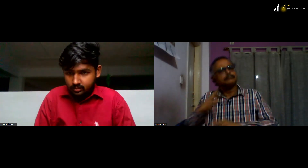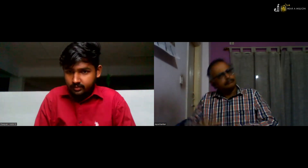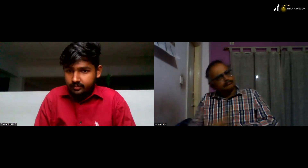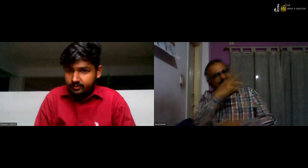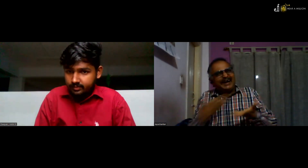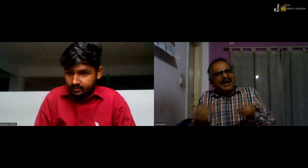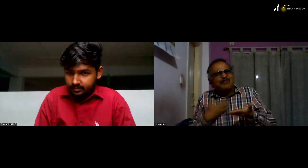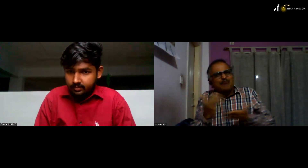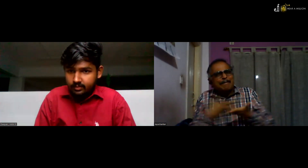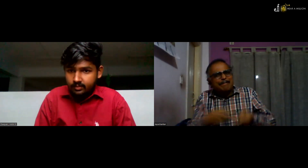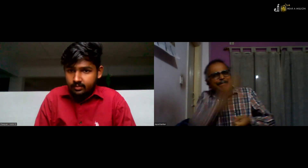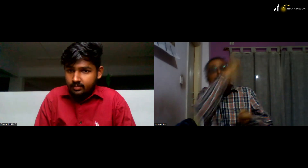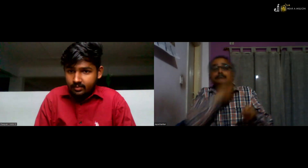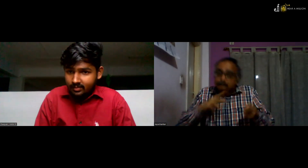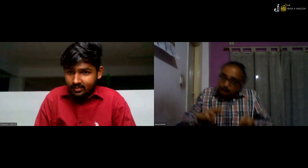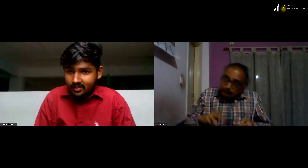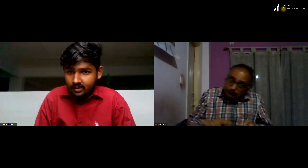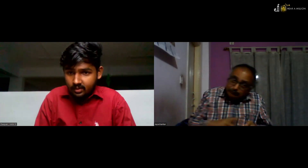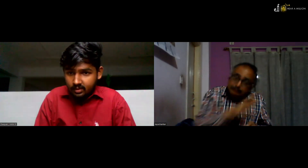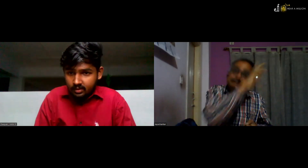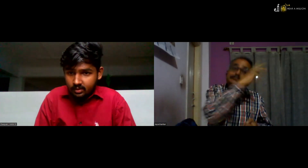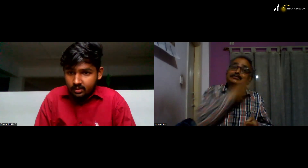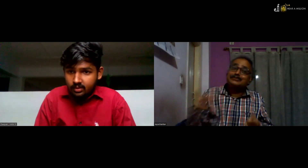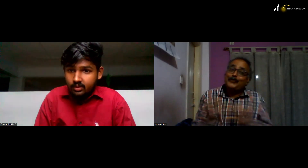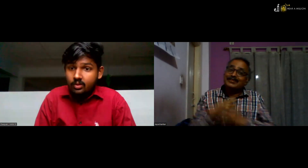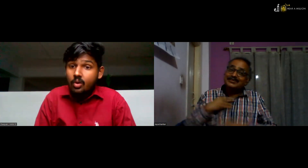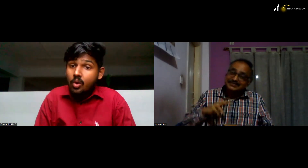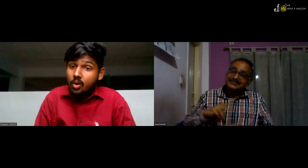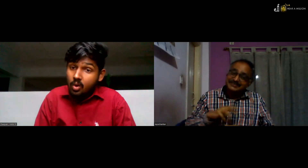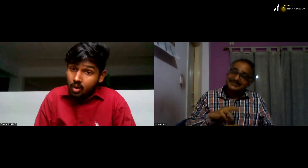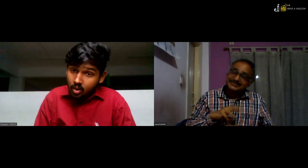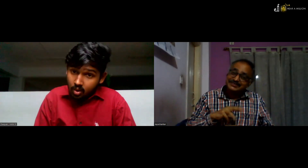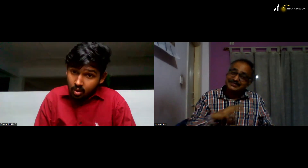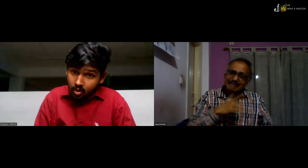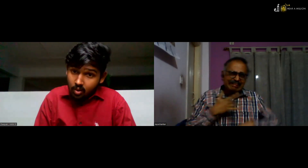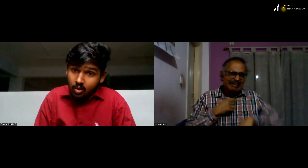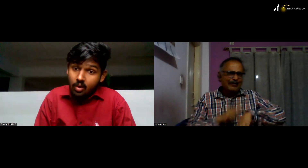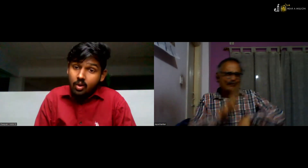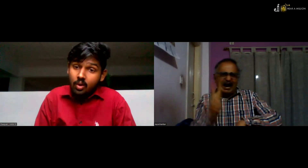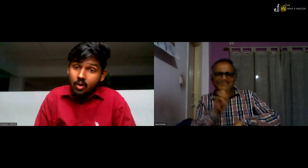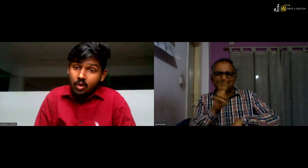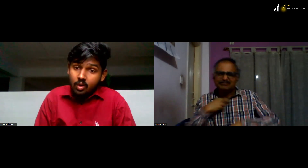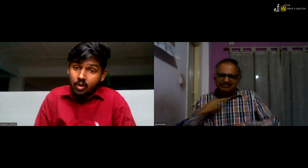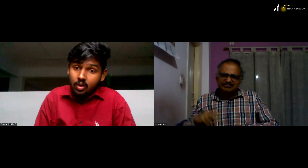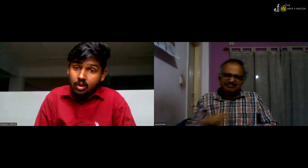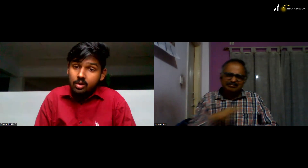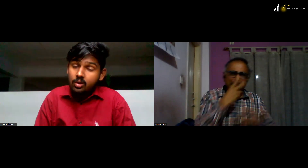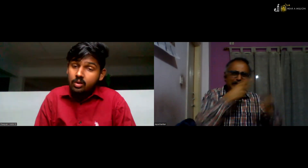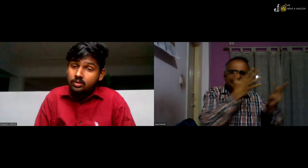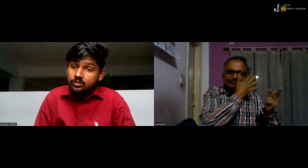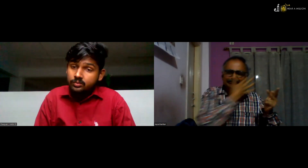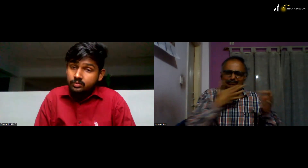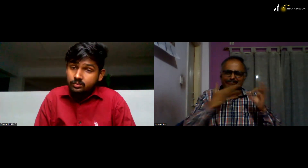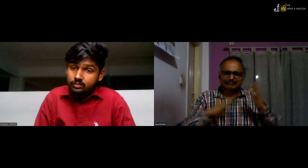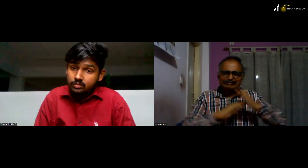So I just held the person, and we just walked around to the top of the place where we